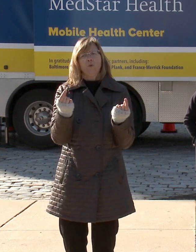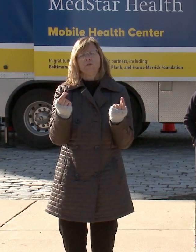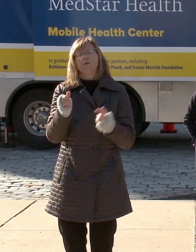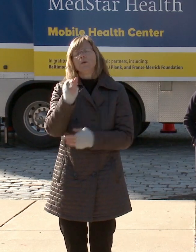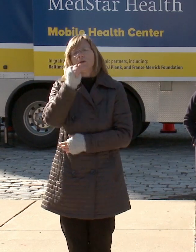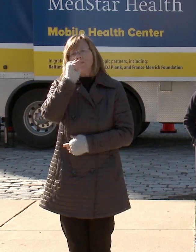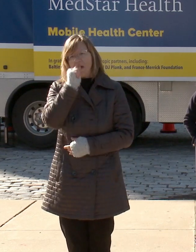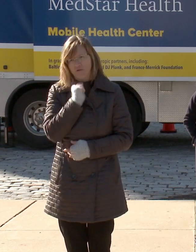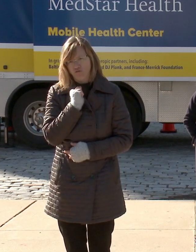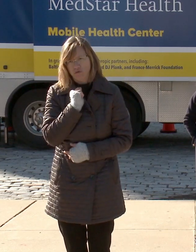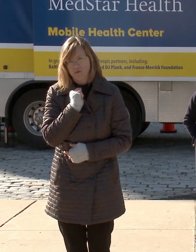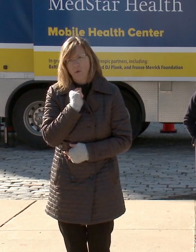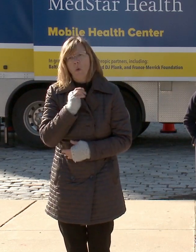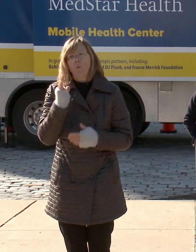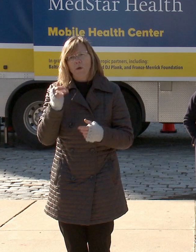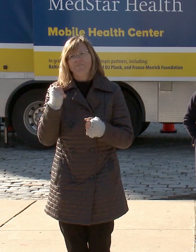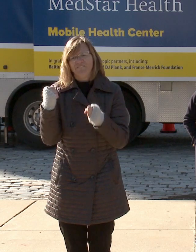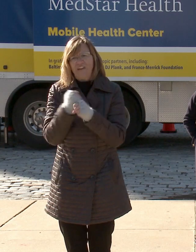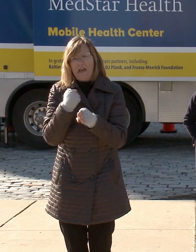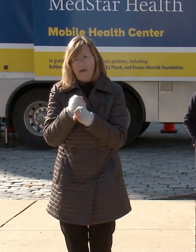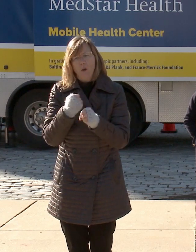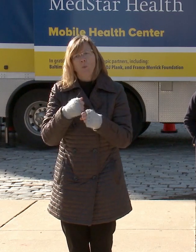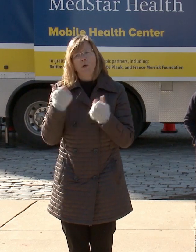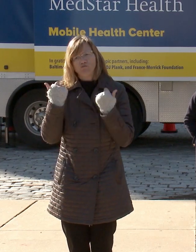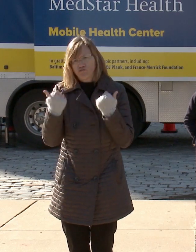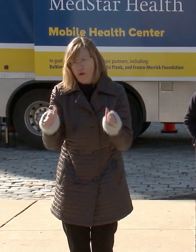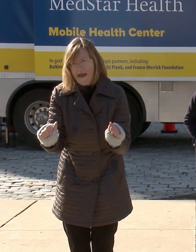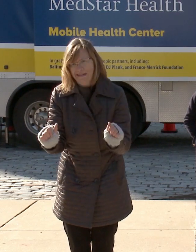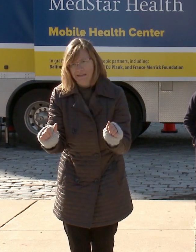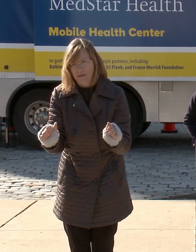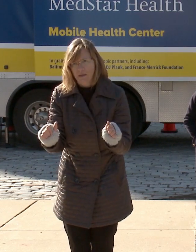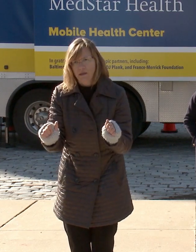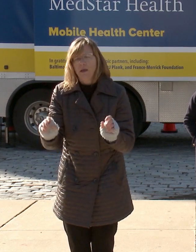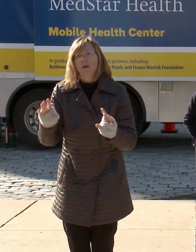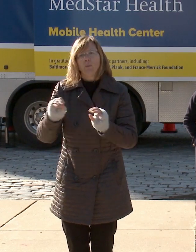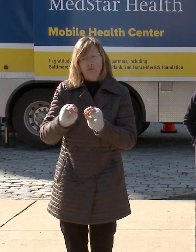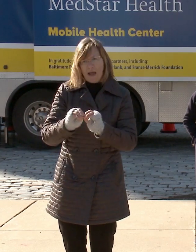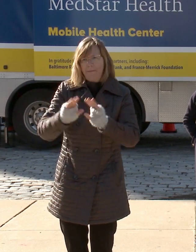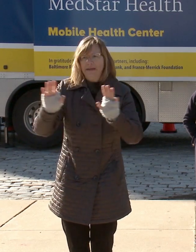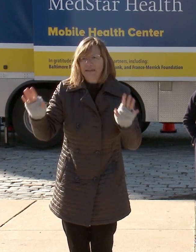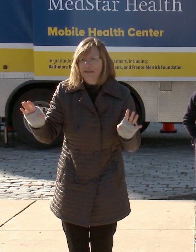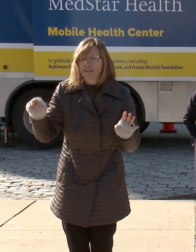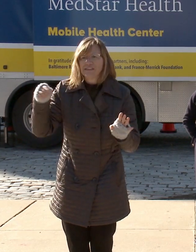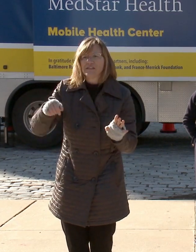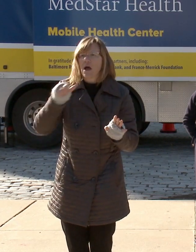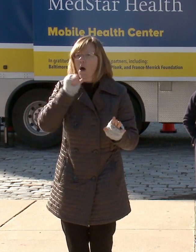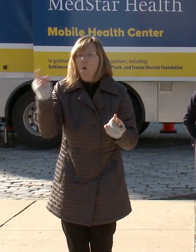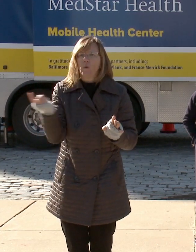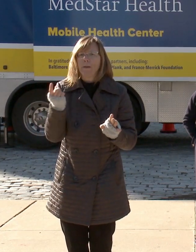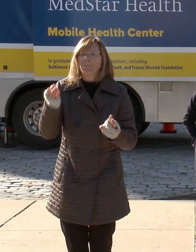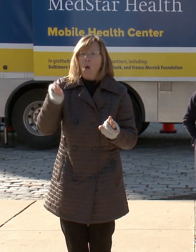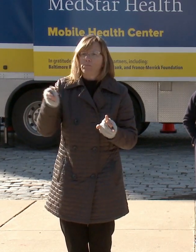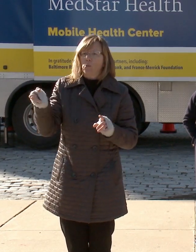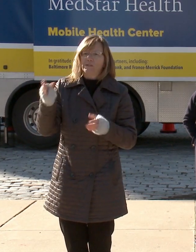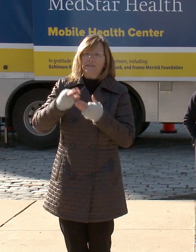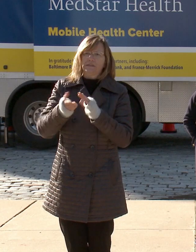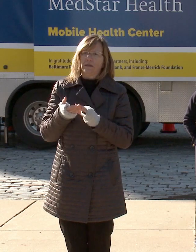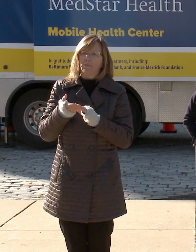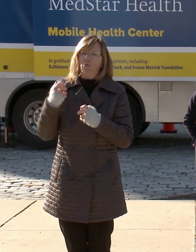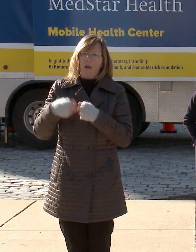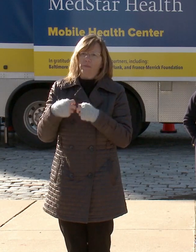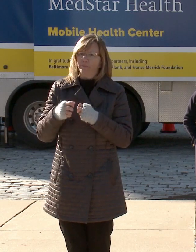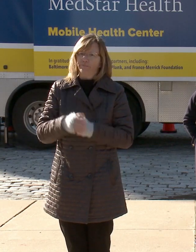still fighting. I was on a call today, and also just to be very clear that this is not just a Baltimore City issue. I was on a call today